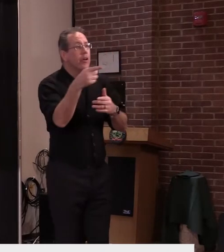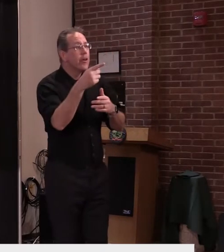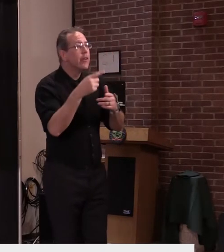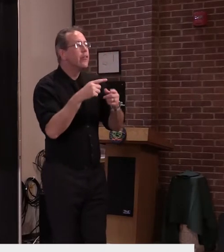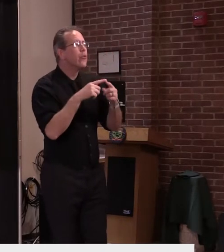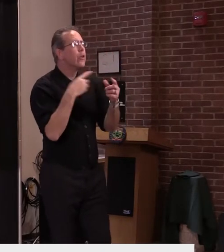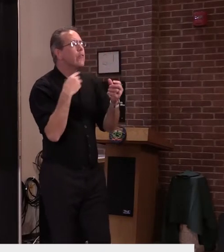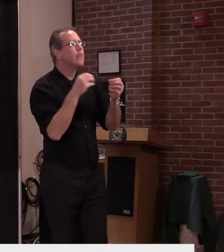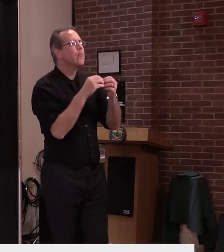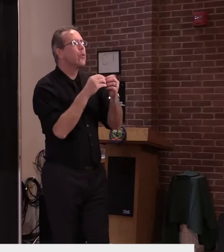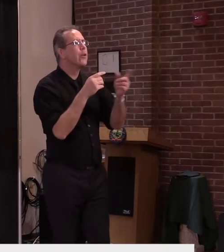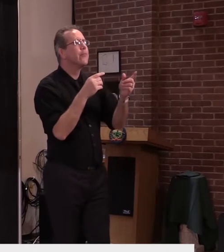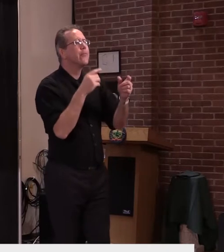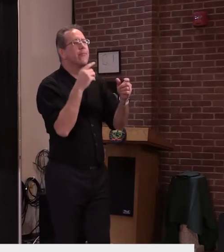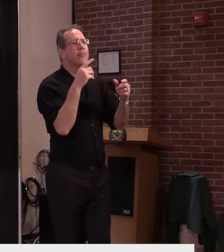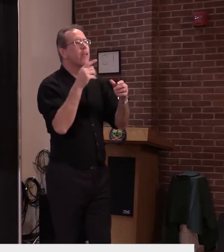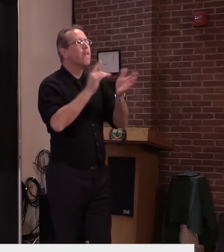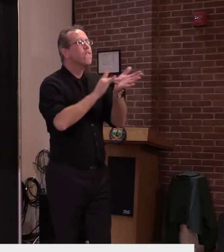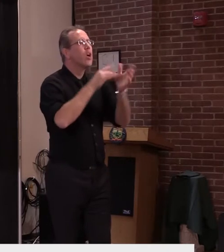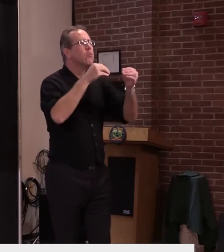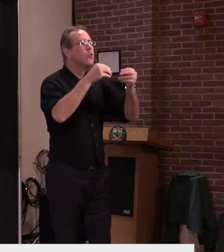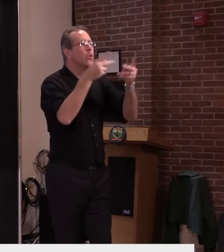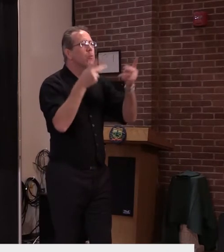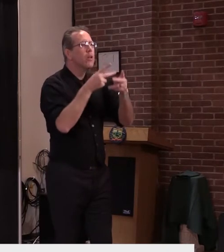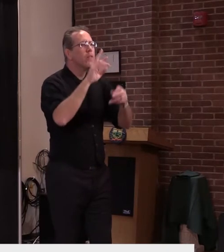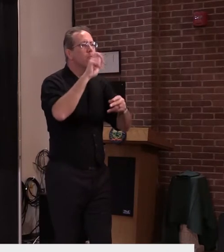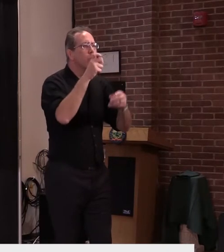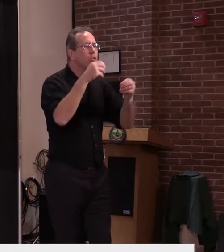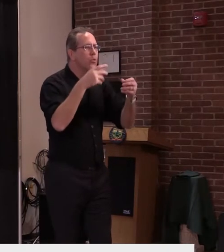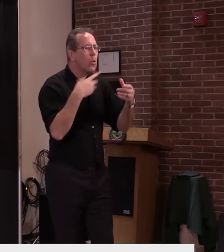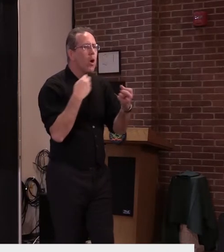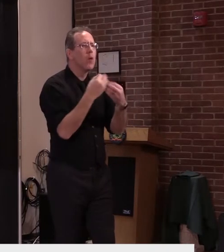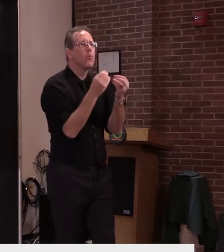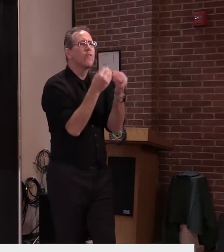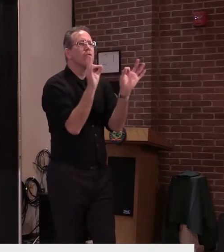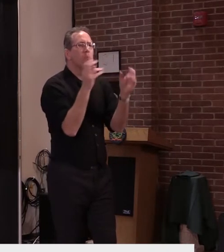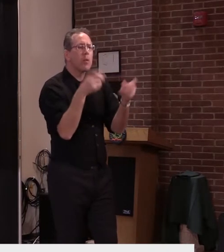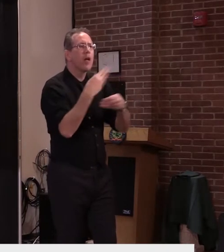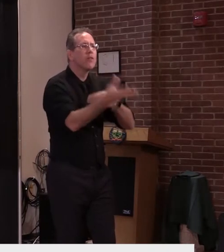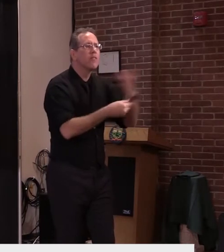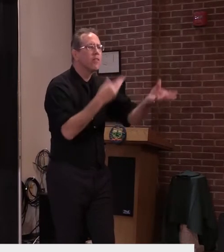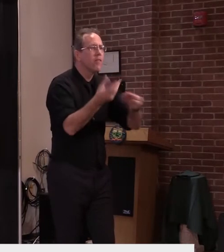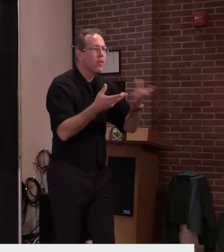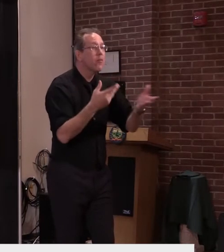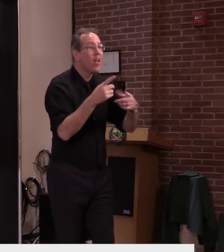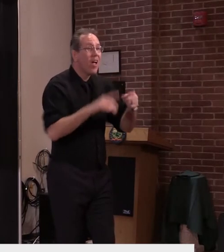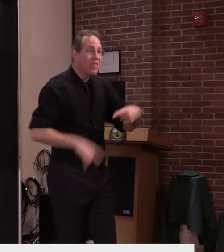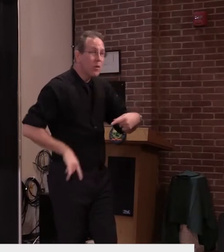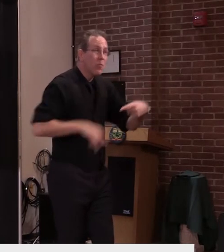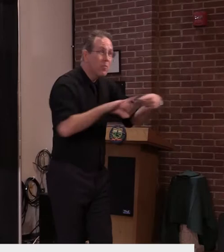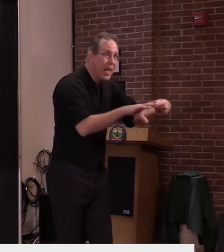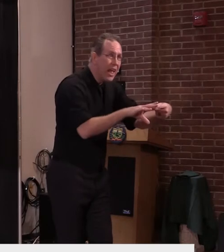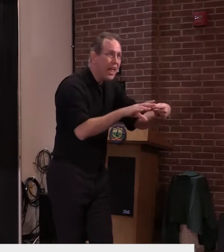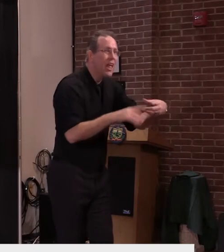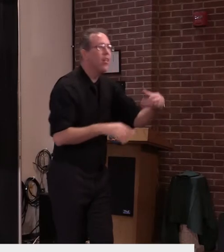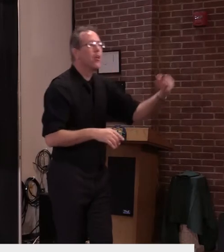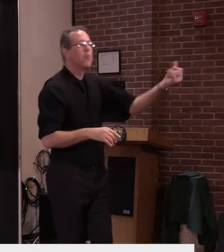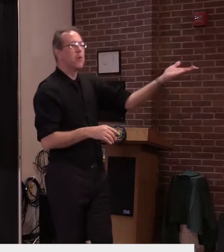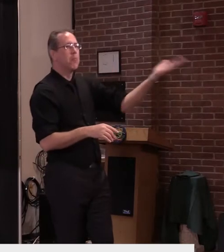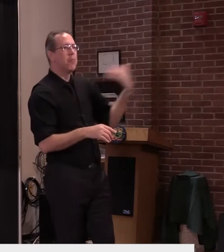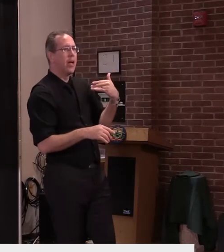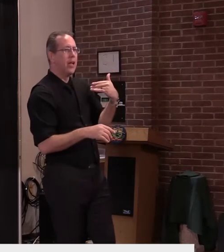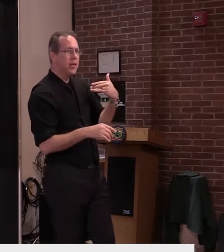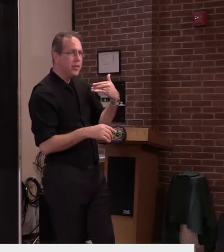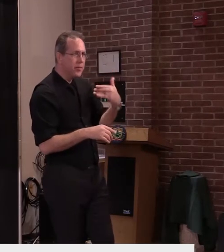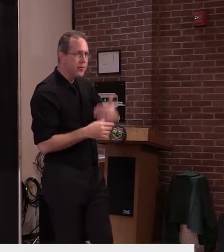fully implemented. So you can get reimbursed. It's just a matter of how will that work with your particular insurance company